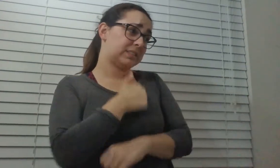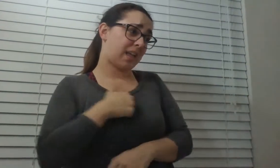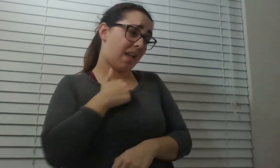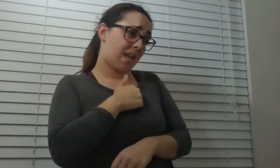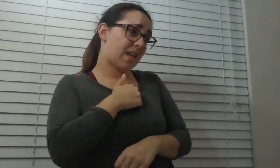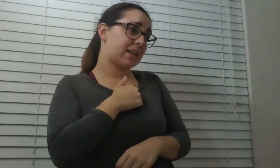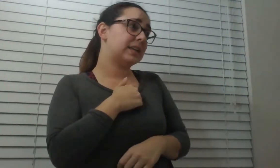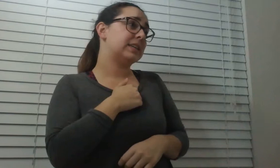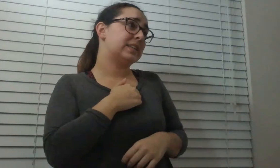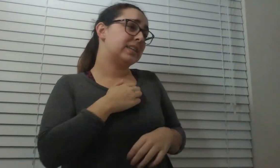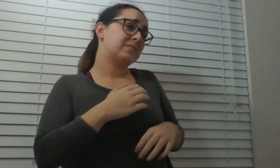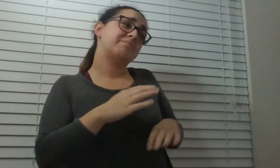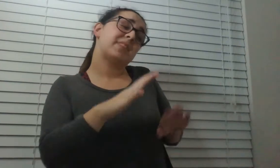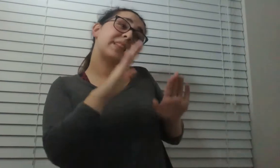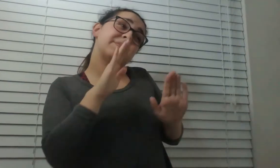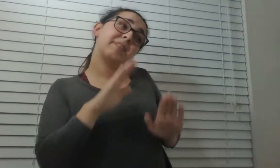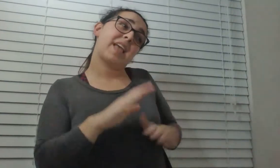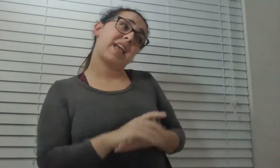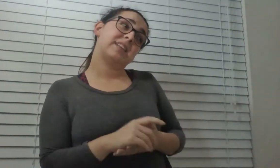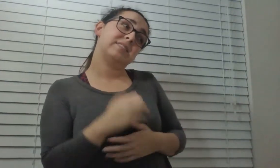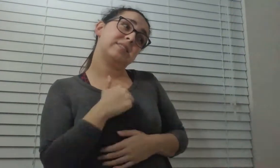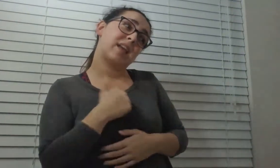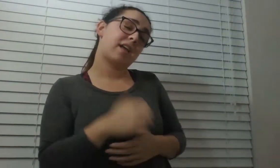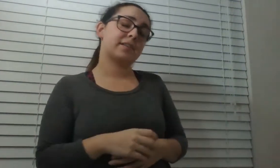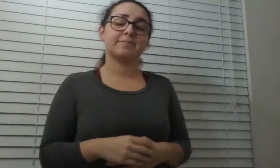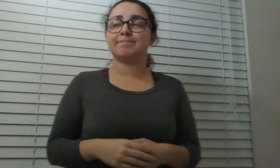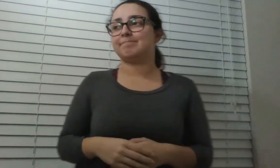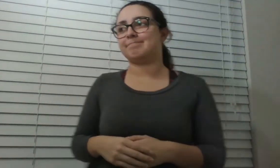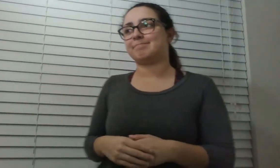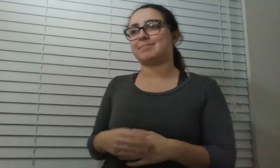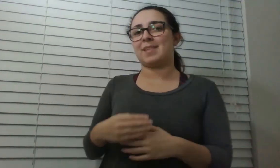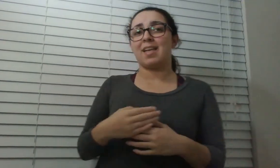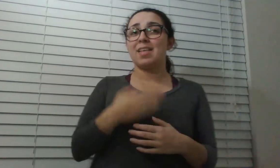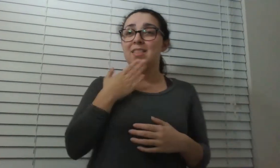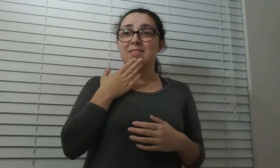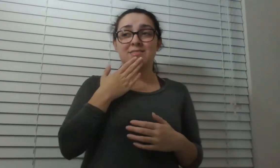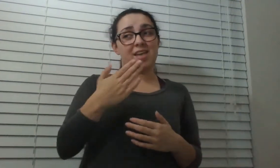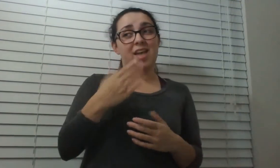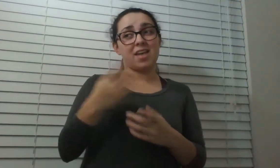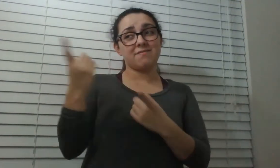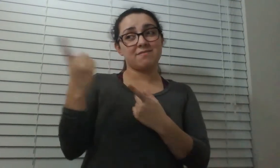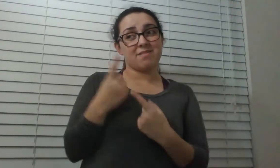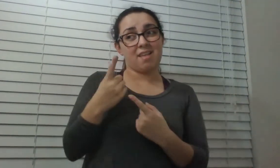pleasure. Thanks so much for coming. you lose.